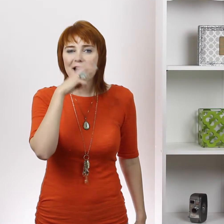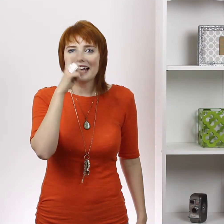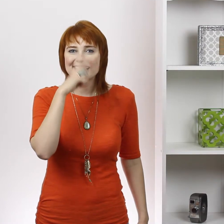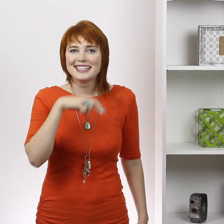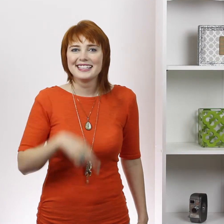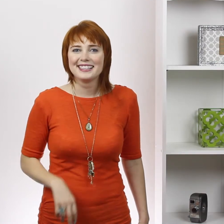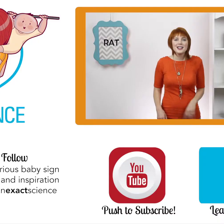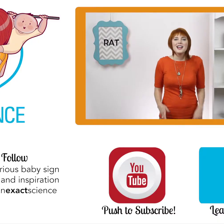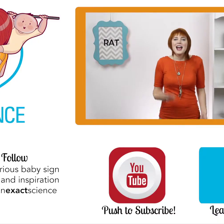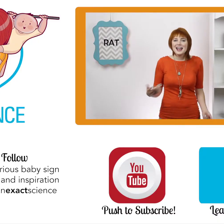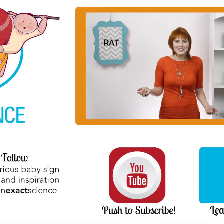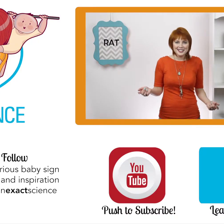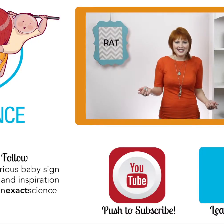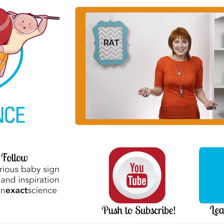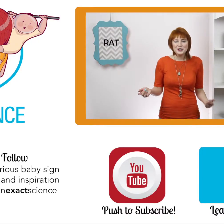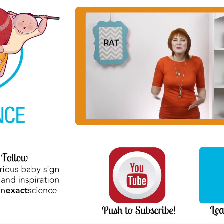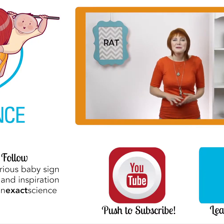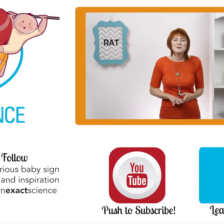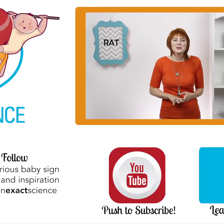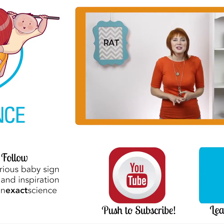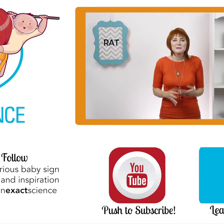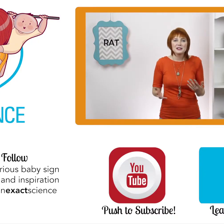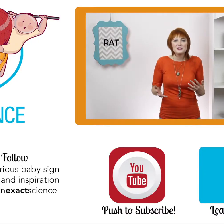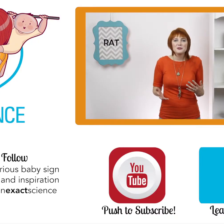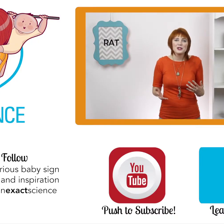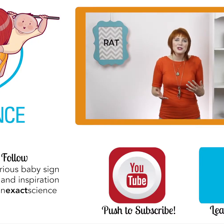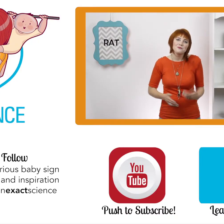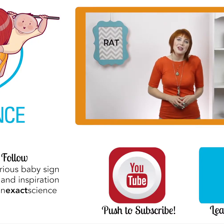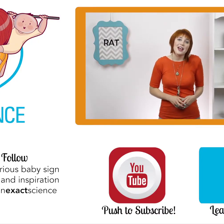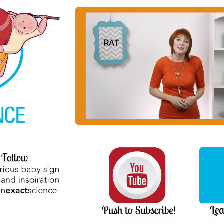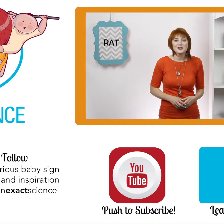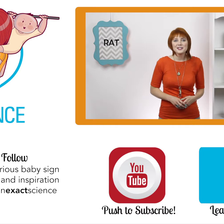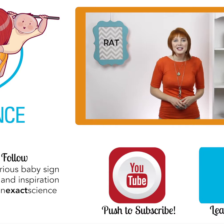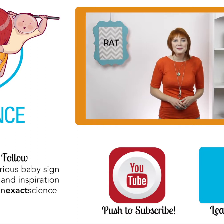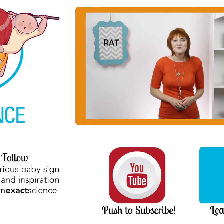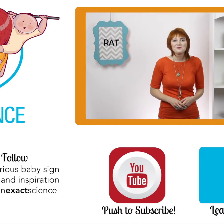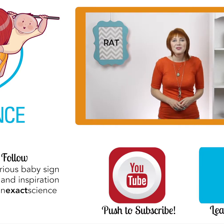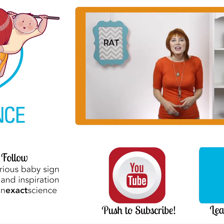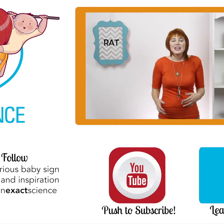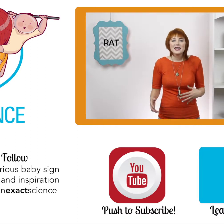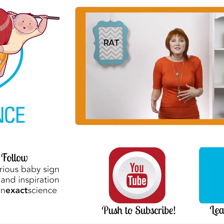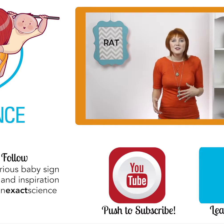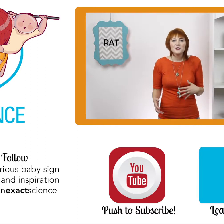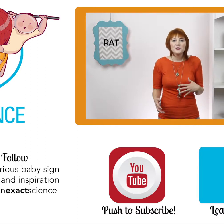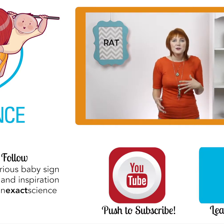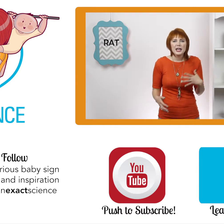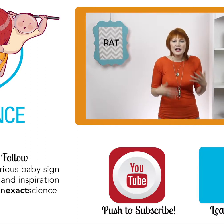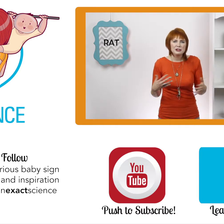a rat. As you're consistent, your baby will start to make the association and then start signing. If you can't